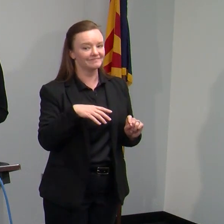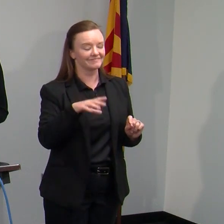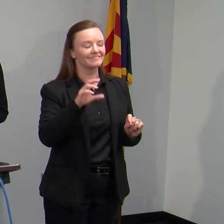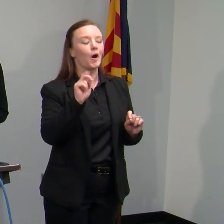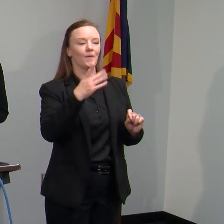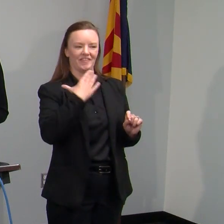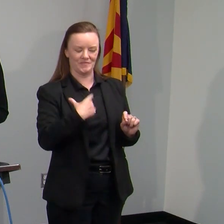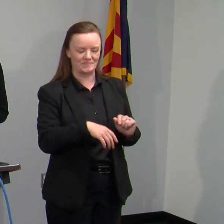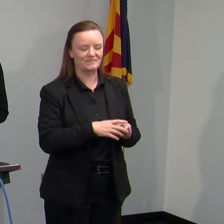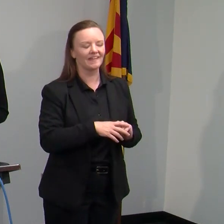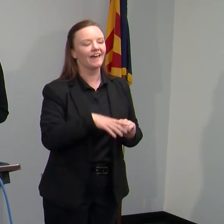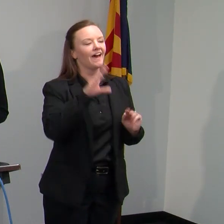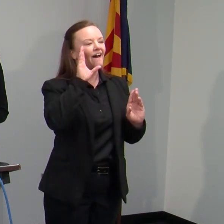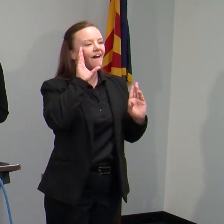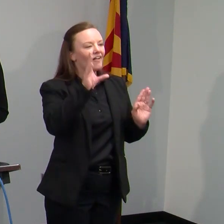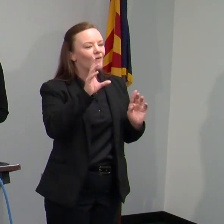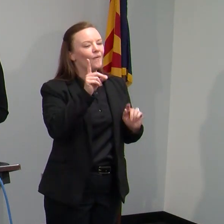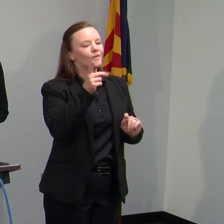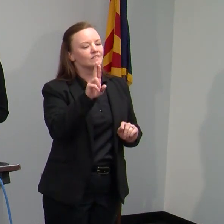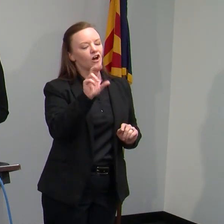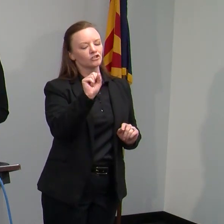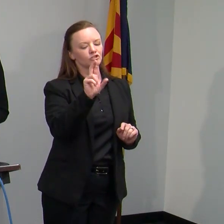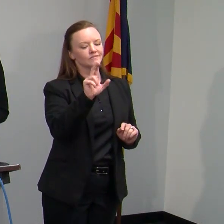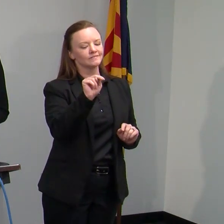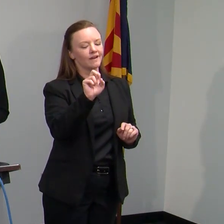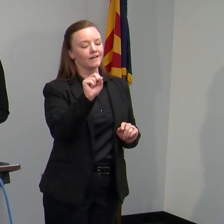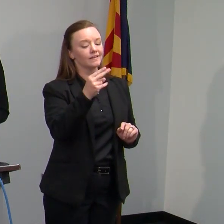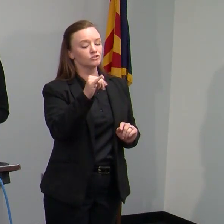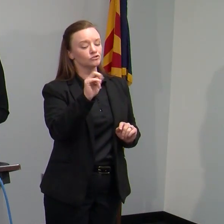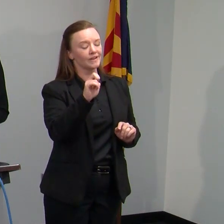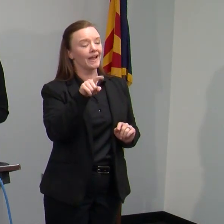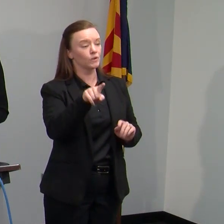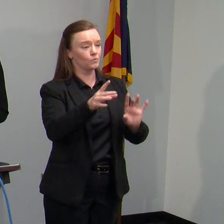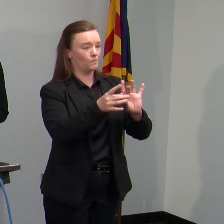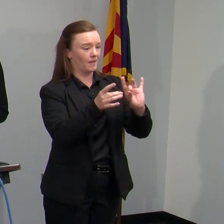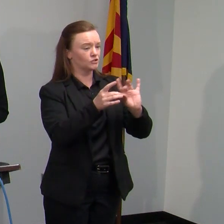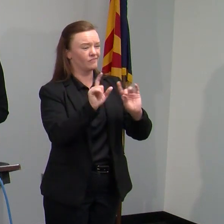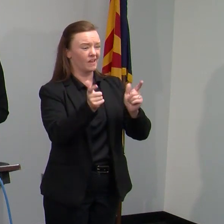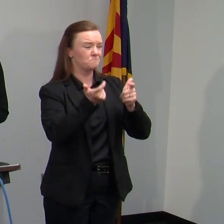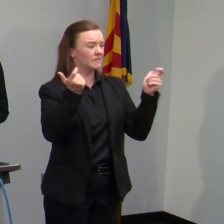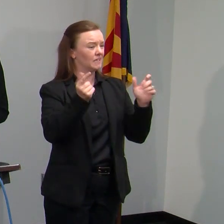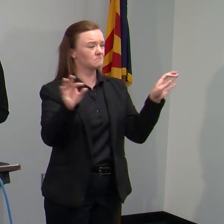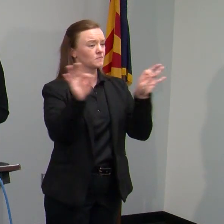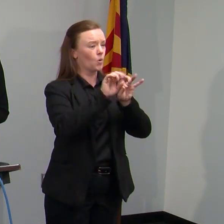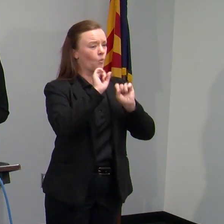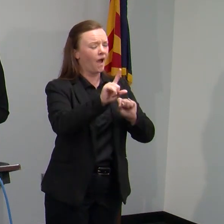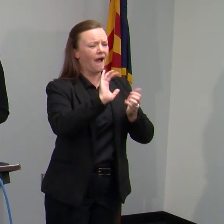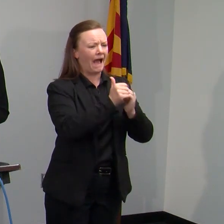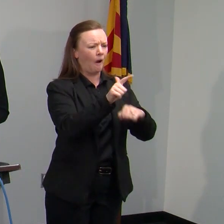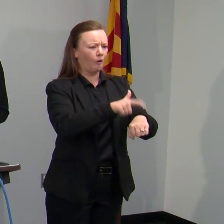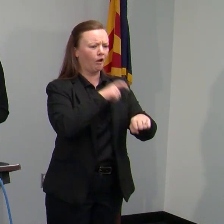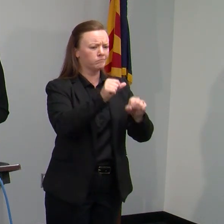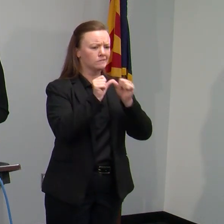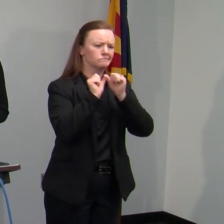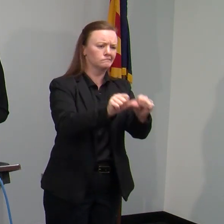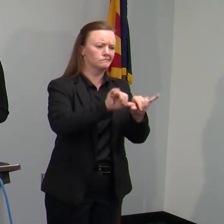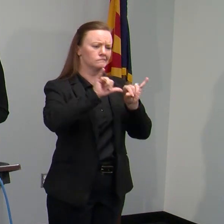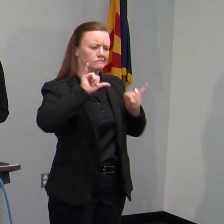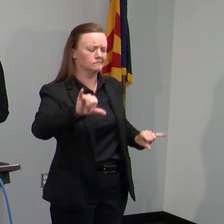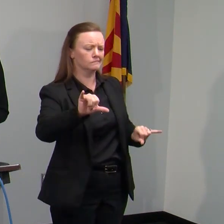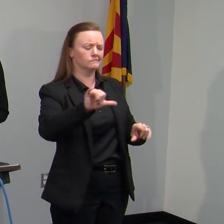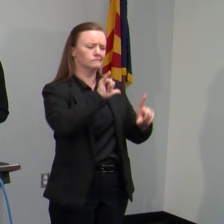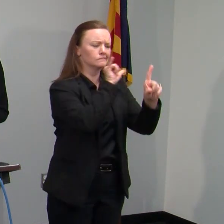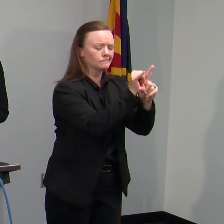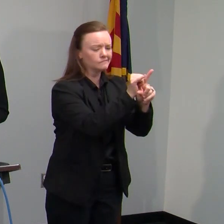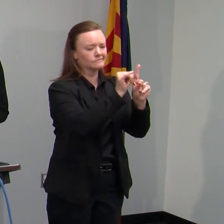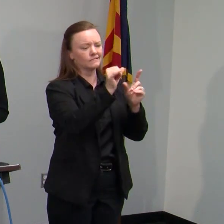Oh, thank you. Dr. Sonnenschein, you mentioned the big question is how long do we have to maintain this level of social distancing? Of course, if you